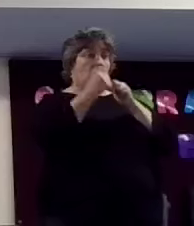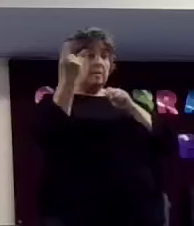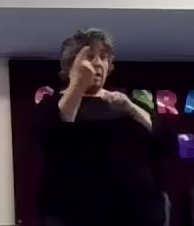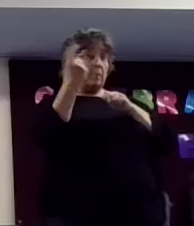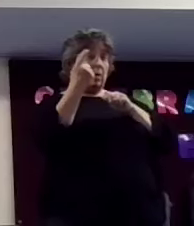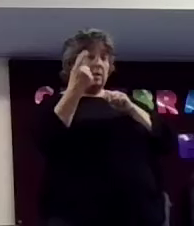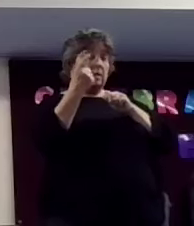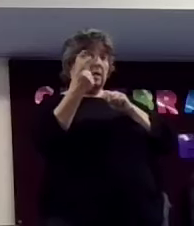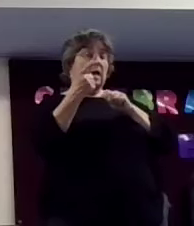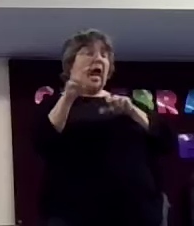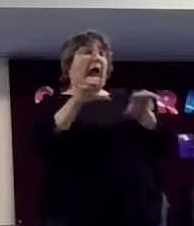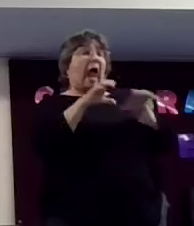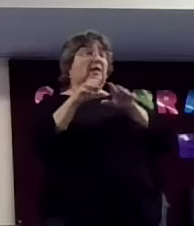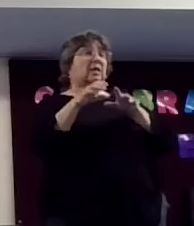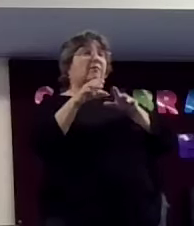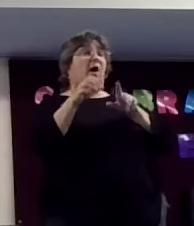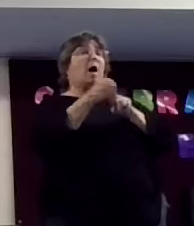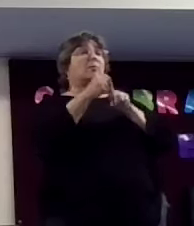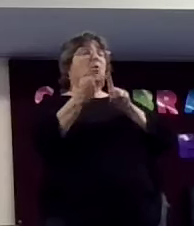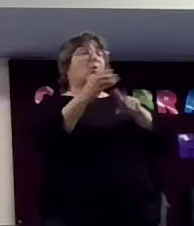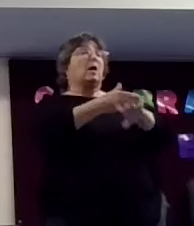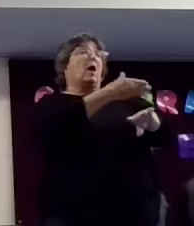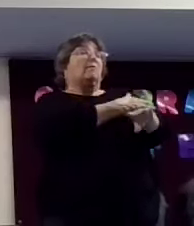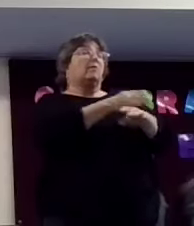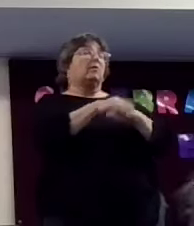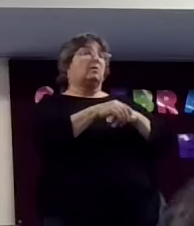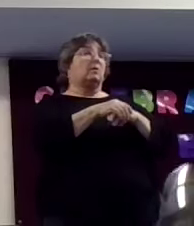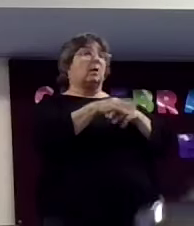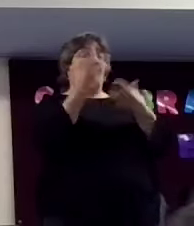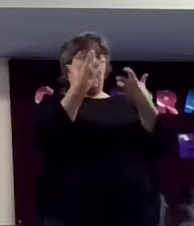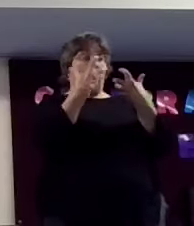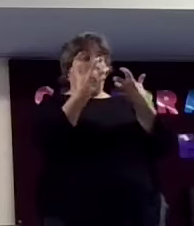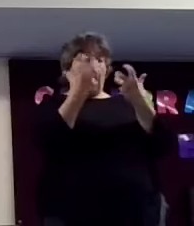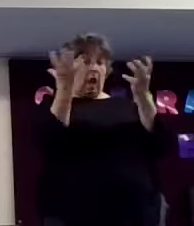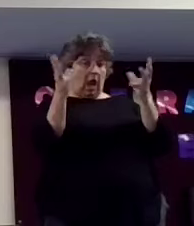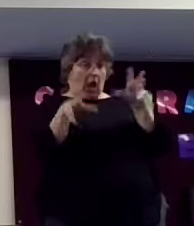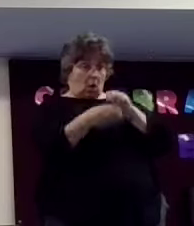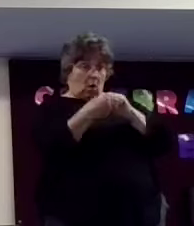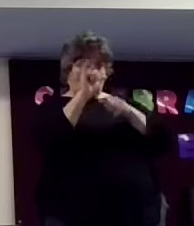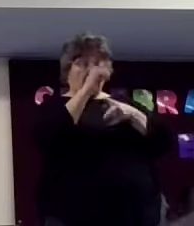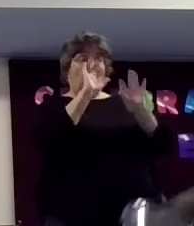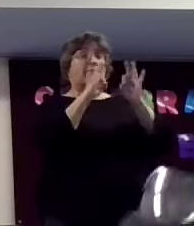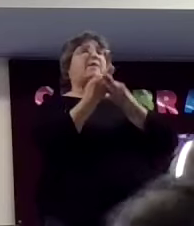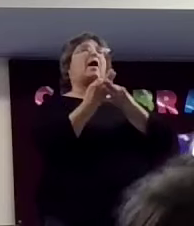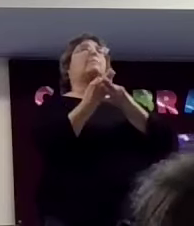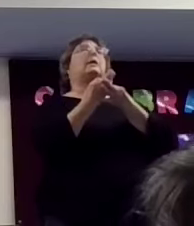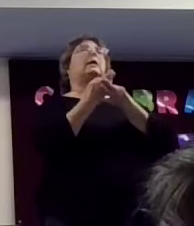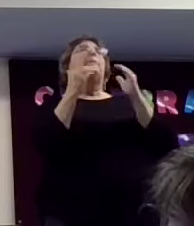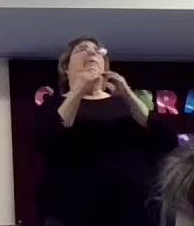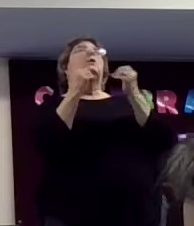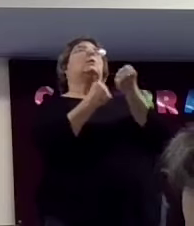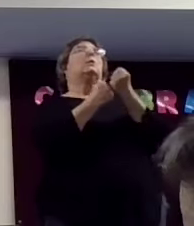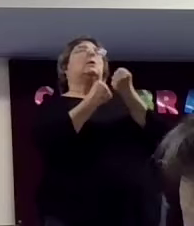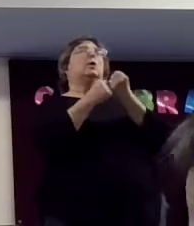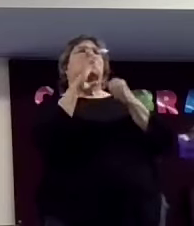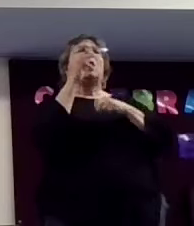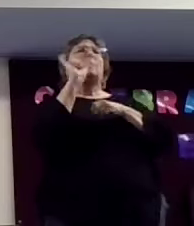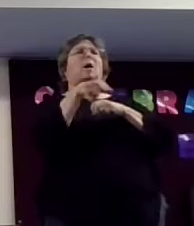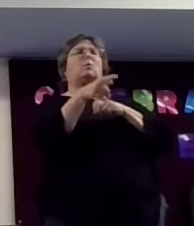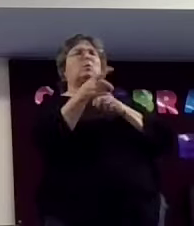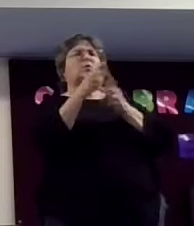in active youth recovery? How do you feel about that, incorporating more of those family peer support? So you're